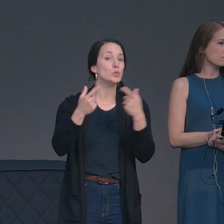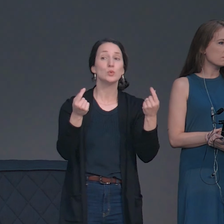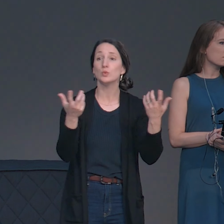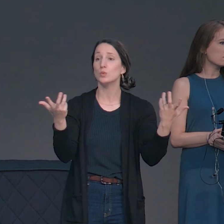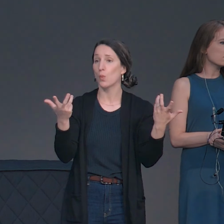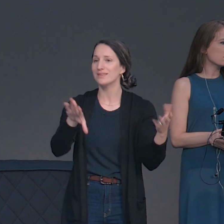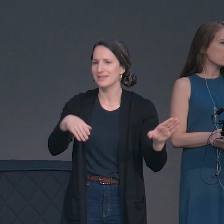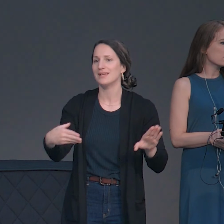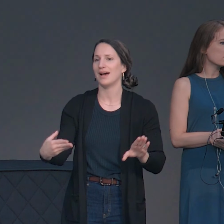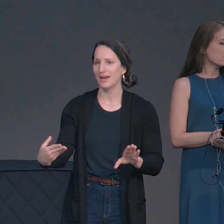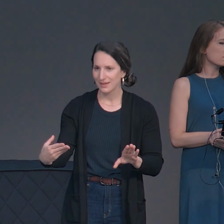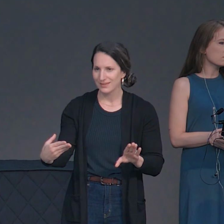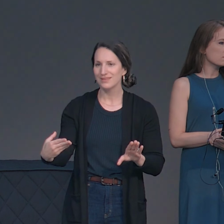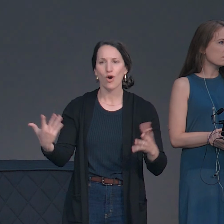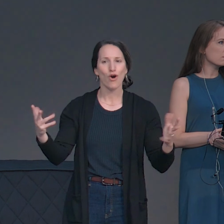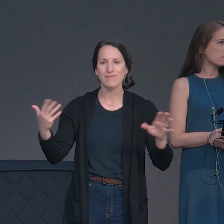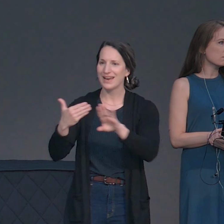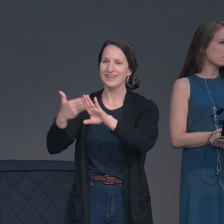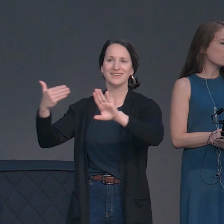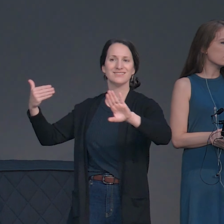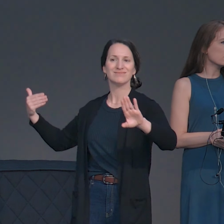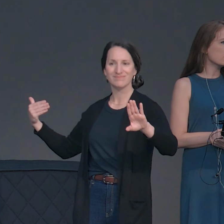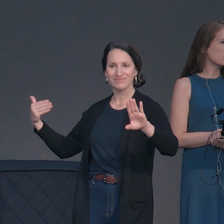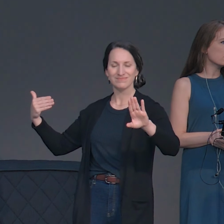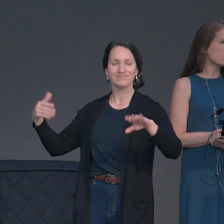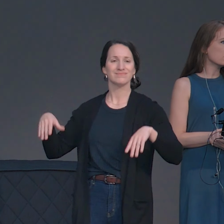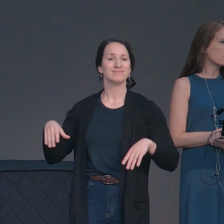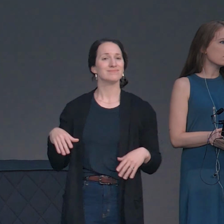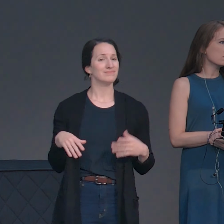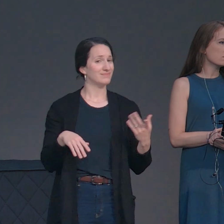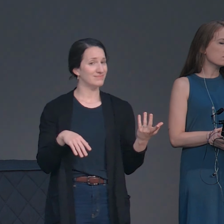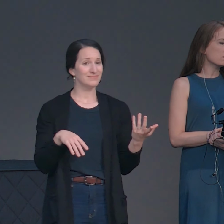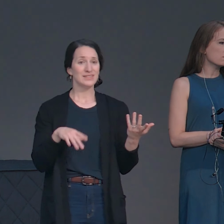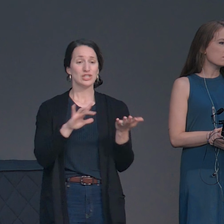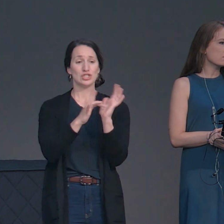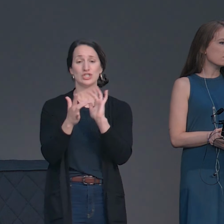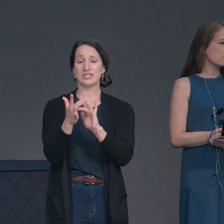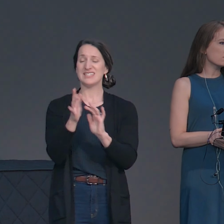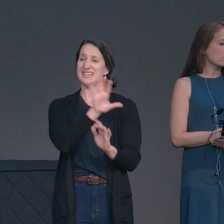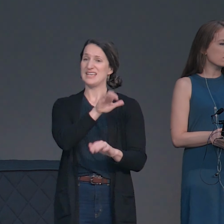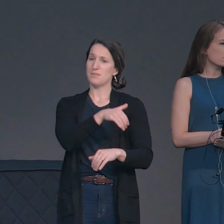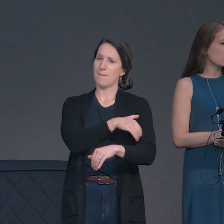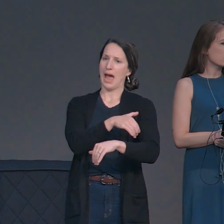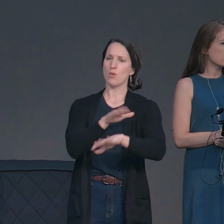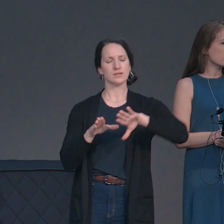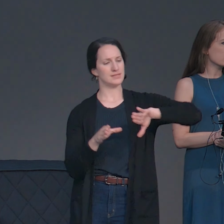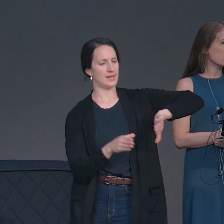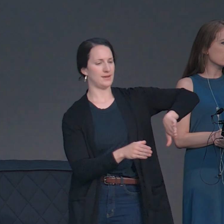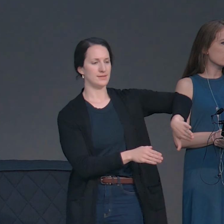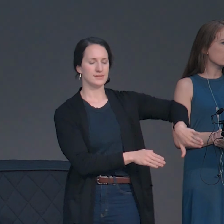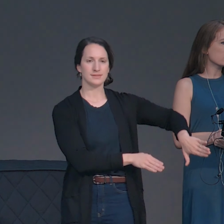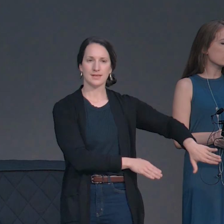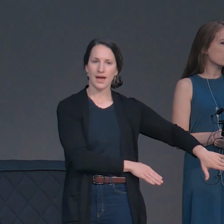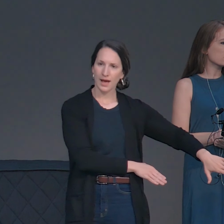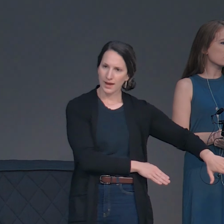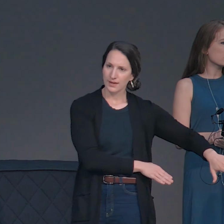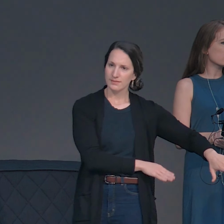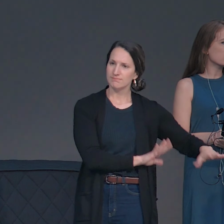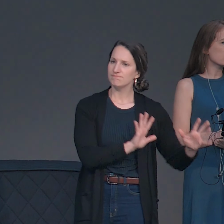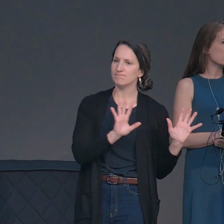God was calling him to set aside his infinite power, to refuse to call the legions of angels at